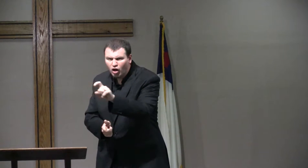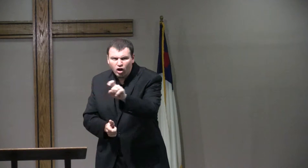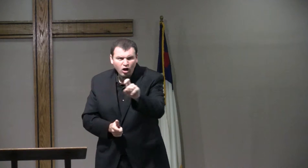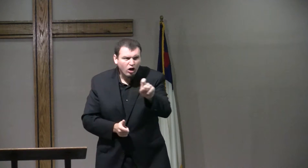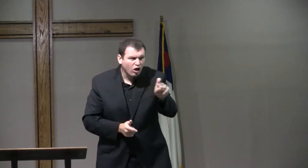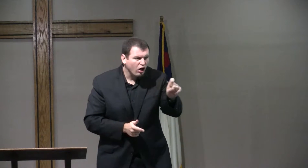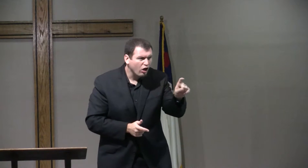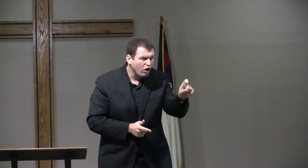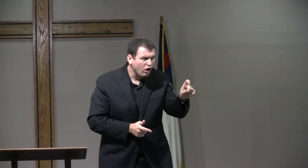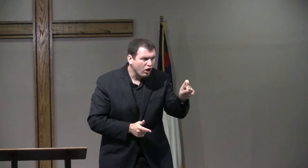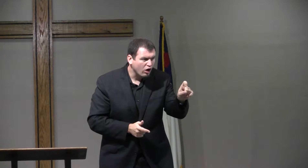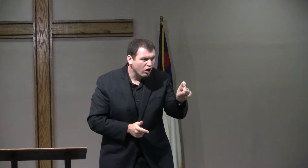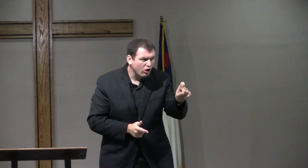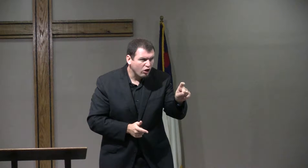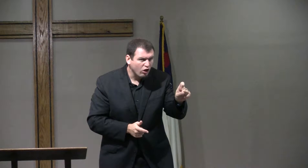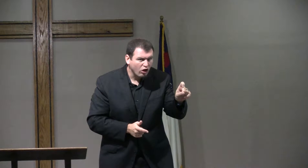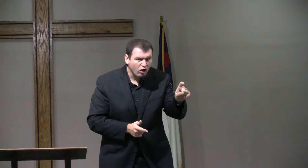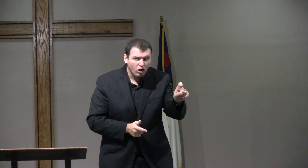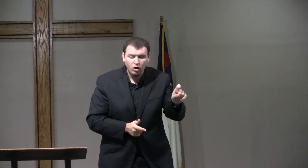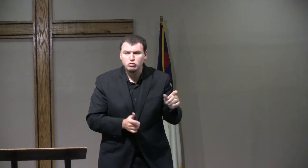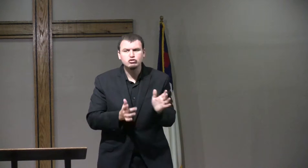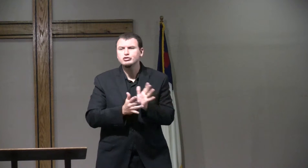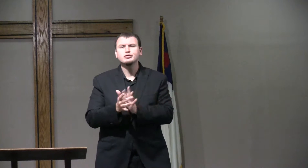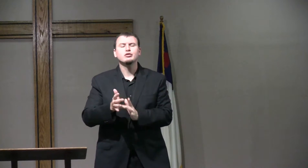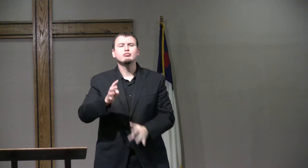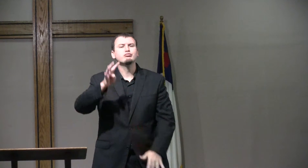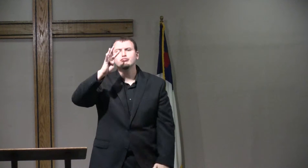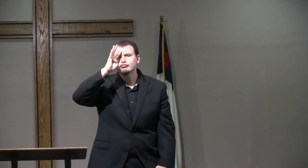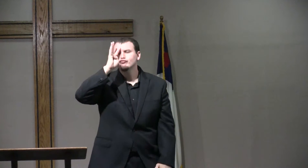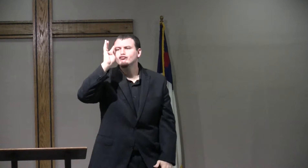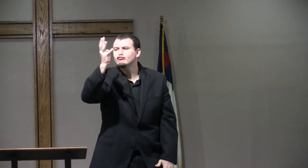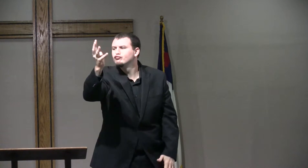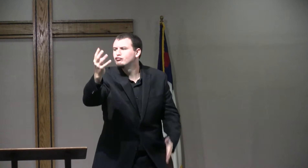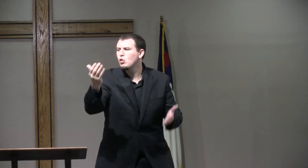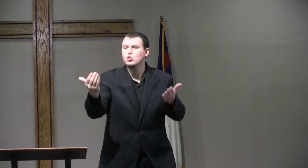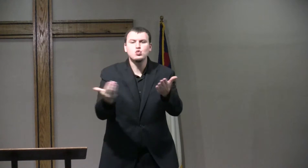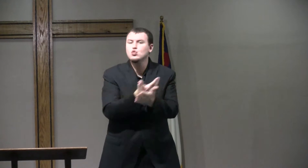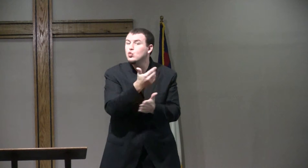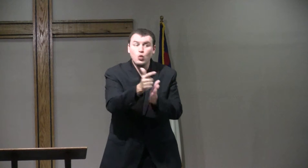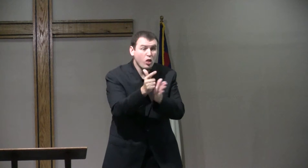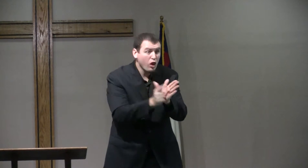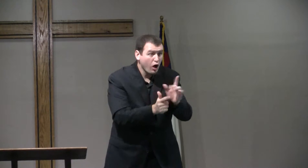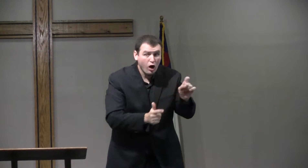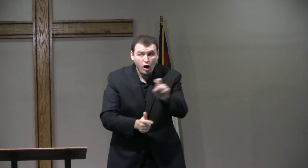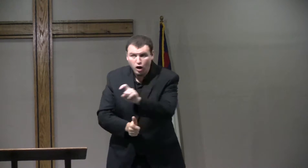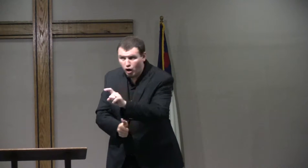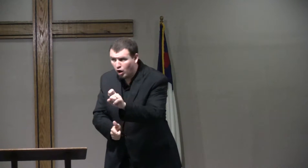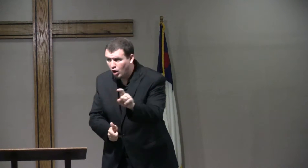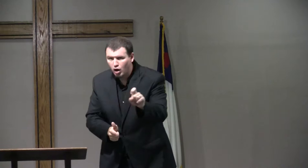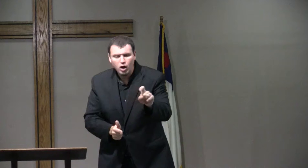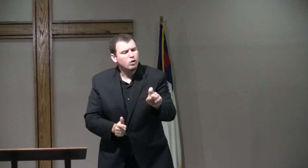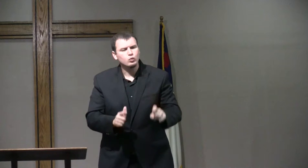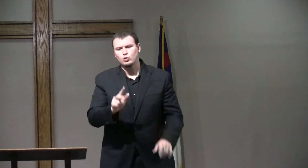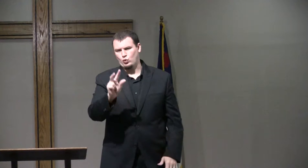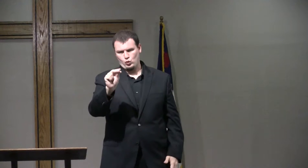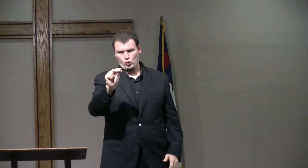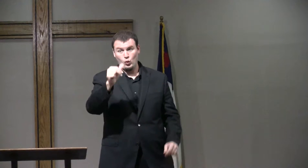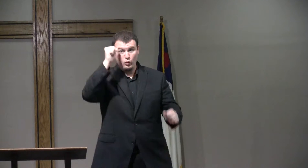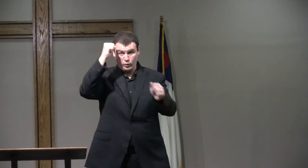Does Jesus change the law, this commandment? Is he coming up with a whole different